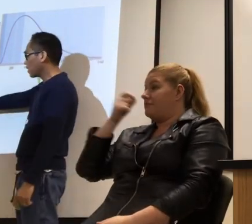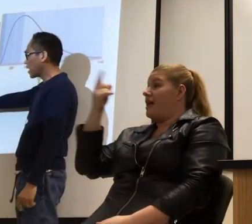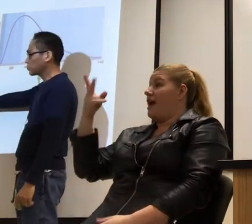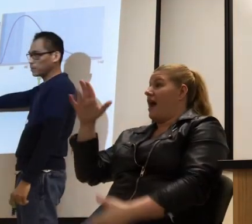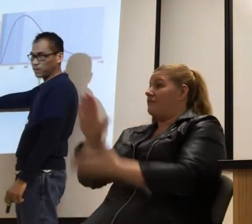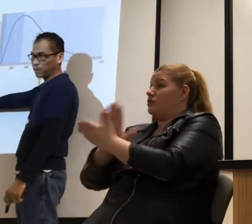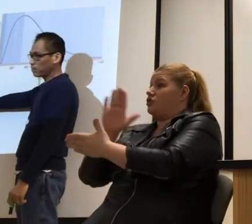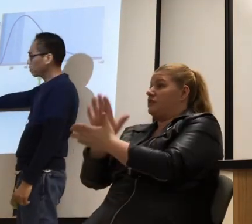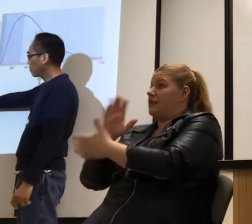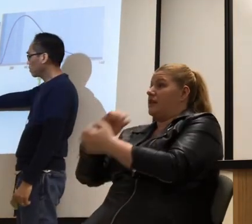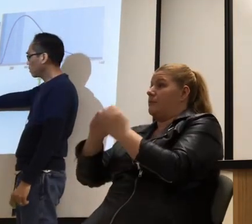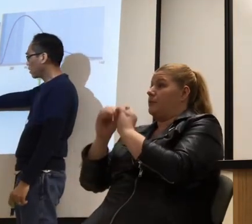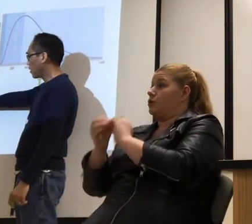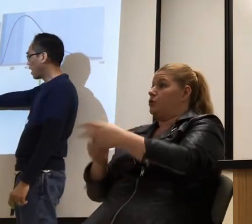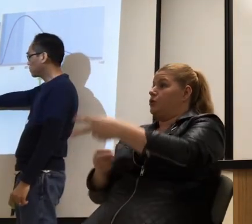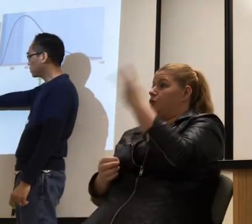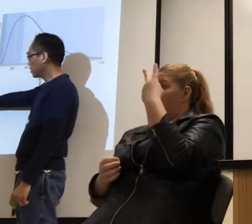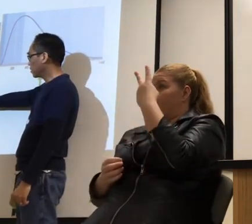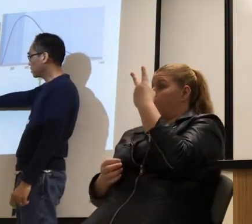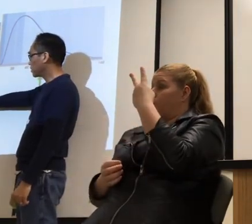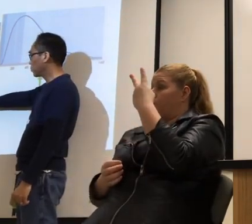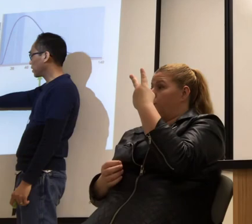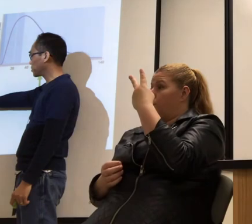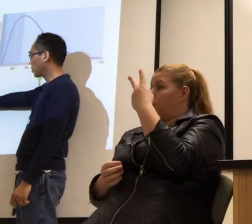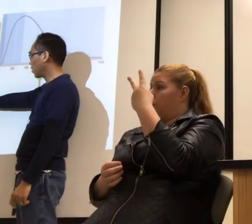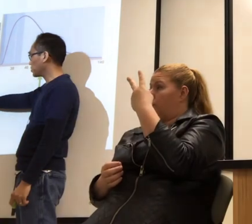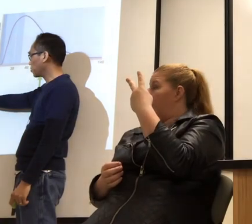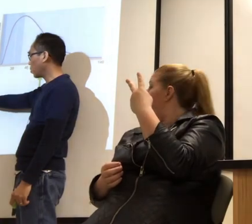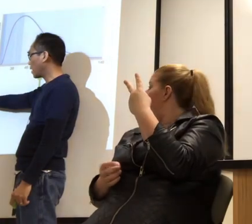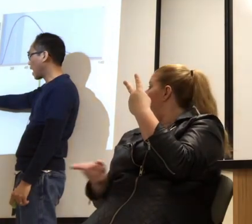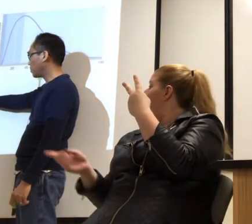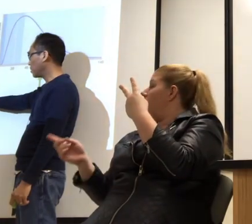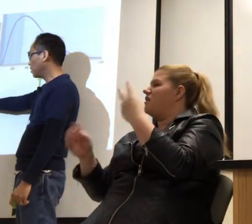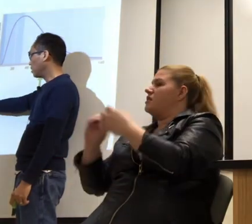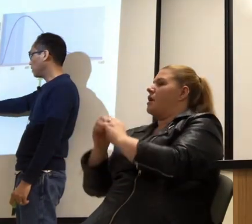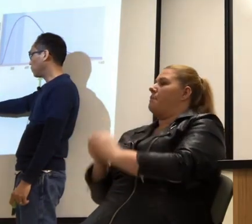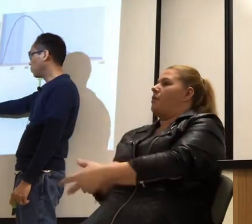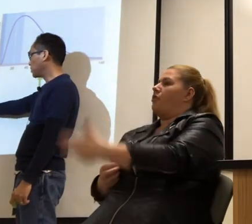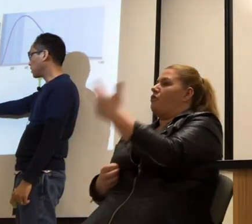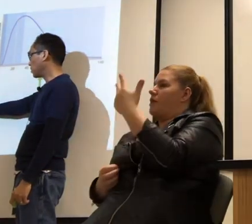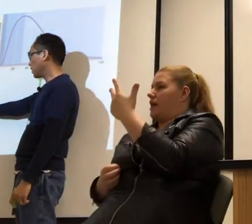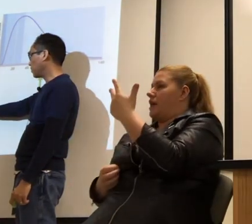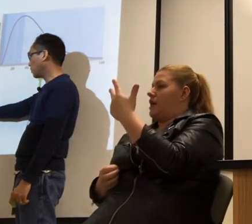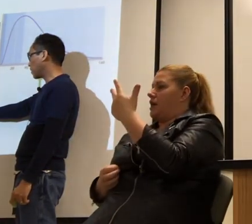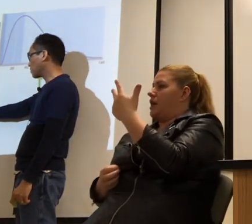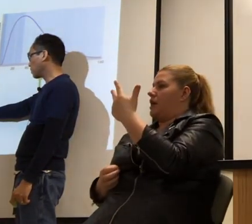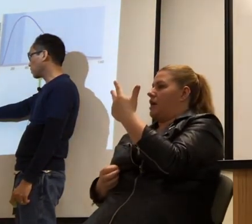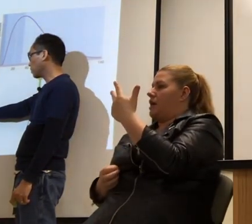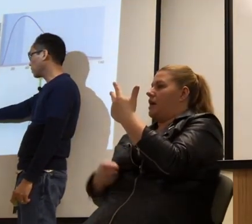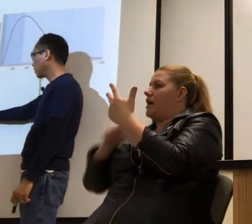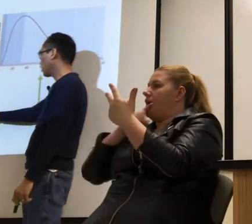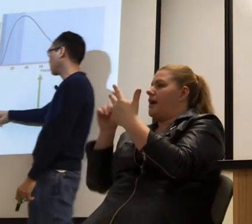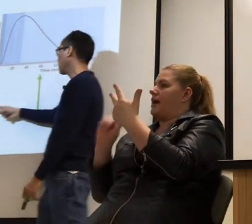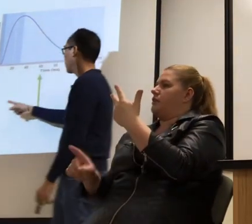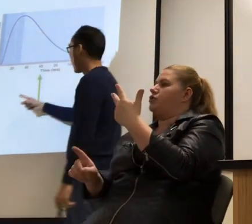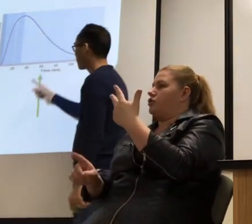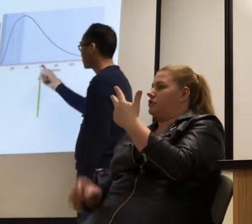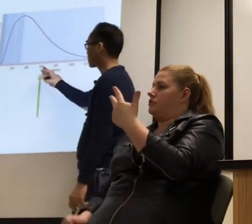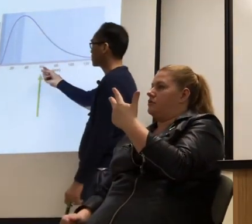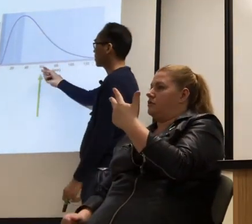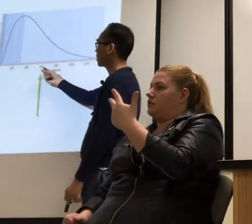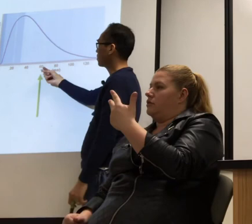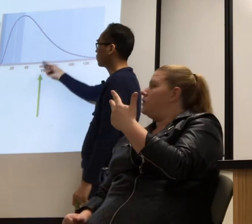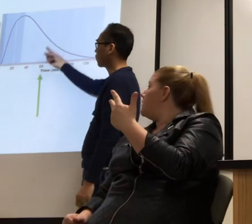Answer this last one here on your half sheet. It's a prediction question. What would happen if you re-stimulated the muscle